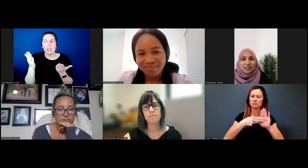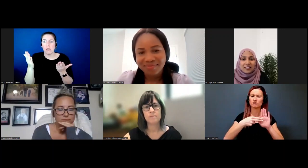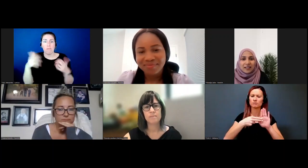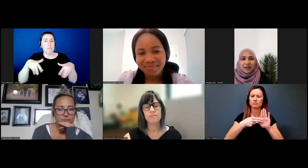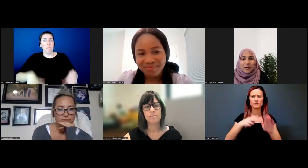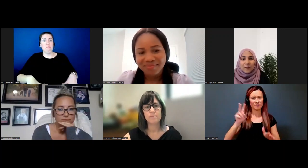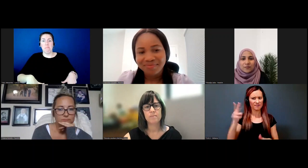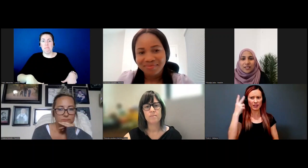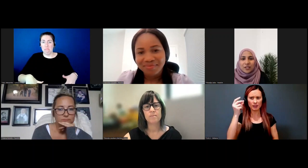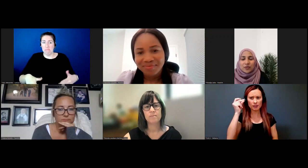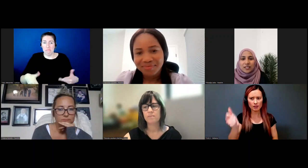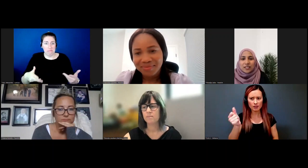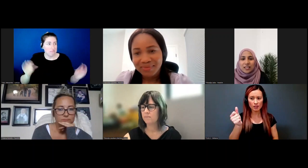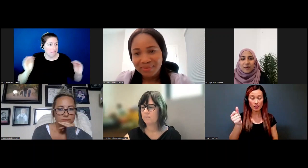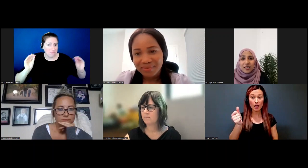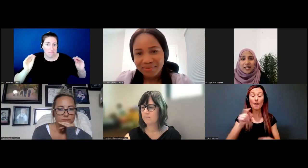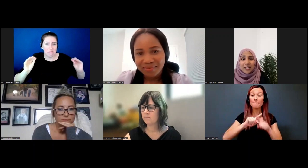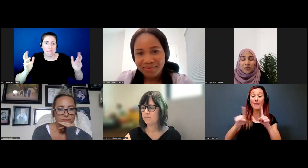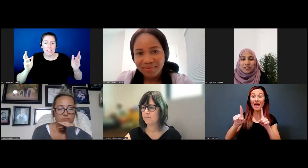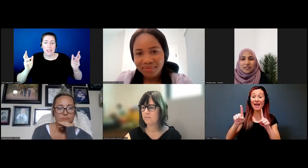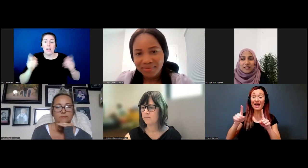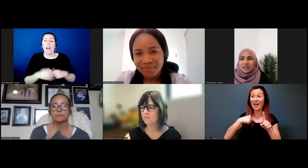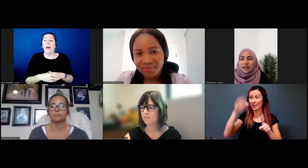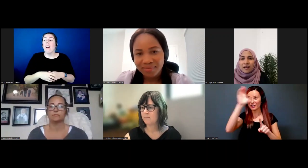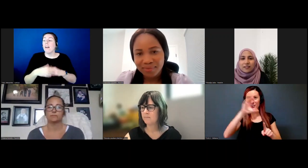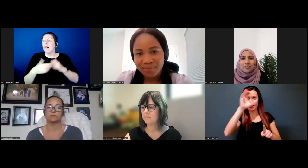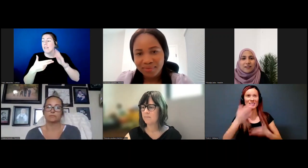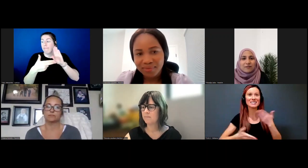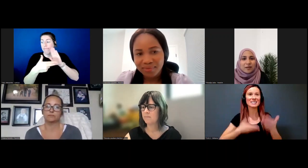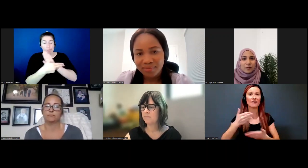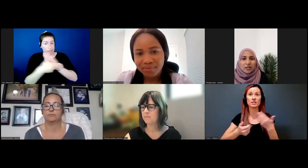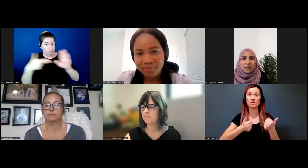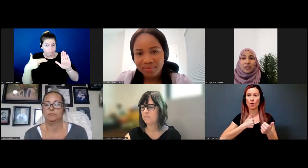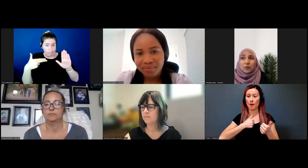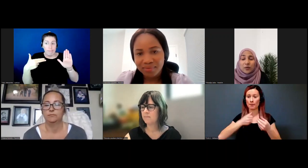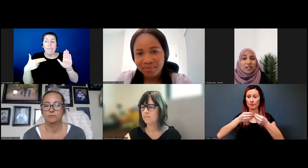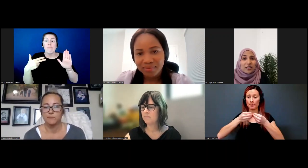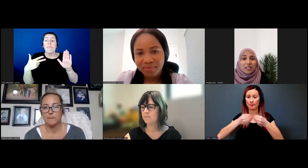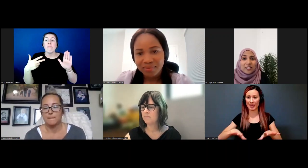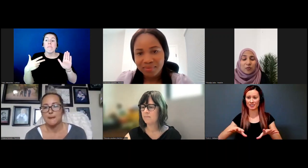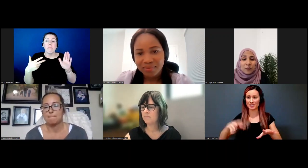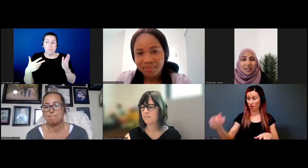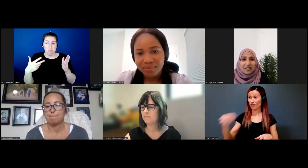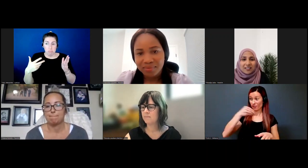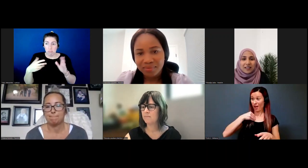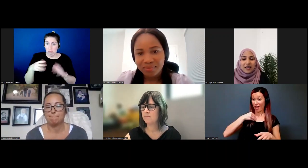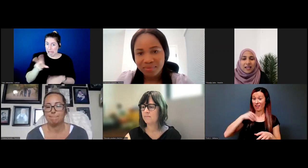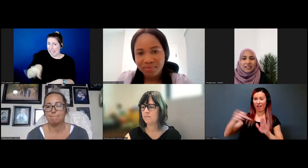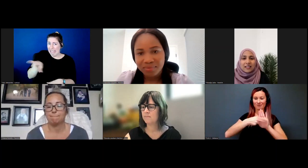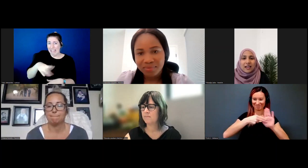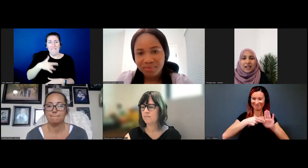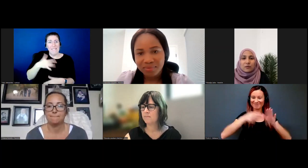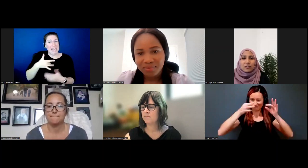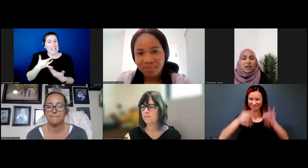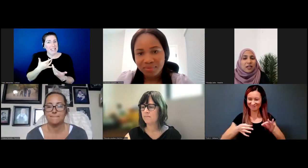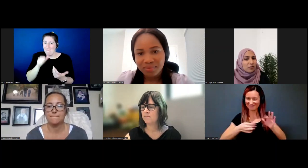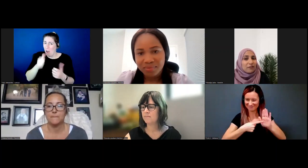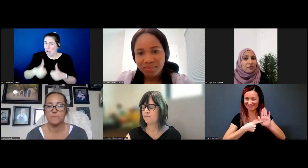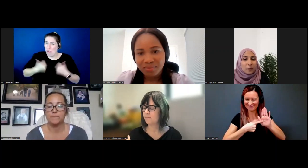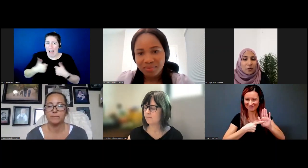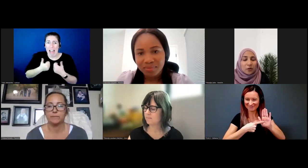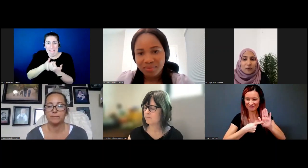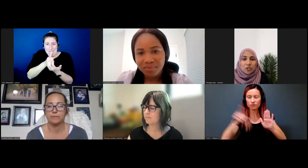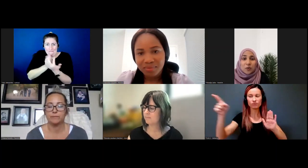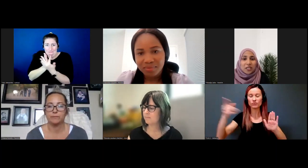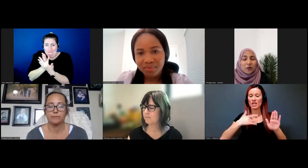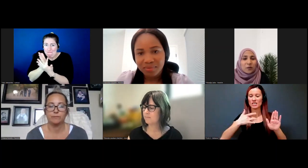lost. They gave me the diagnosis. They saved him when, we didn't think he would make it. And then I was kind of left on my